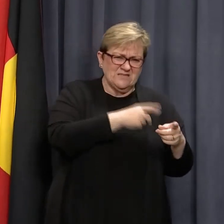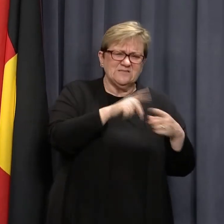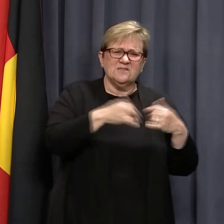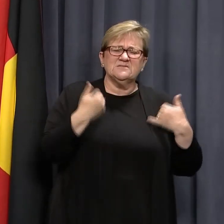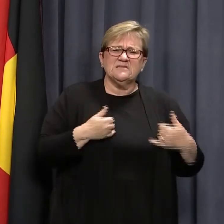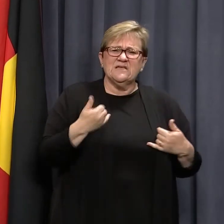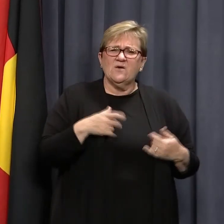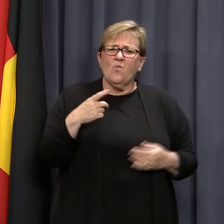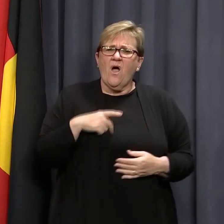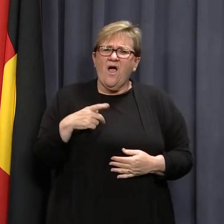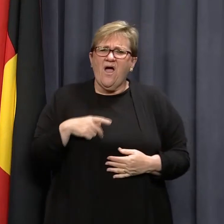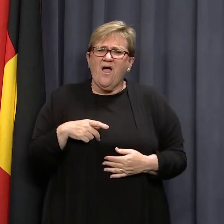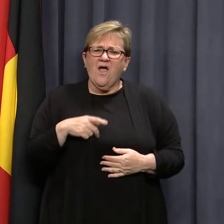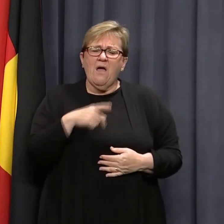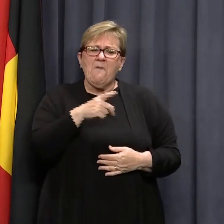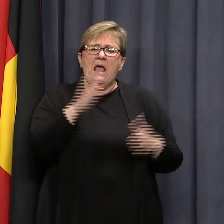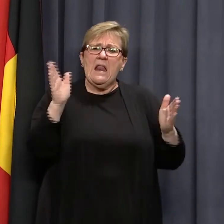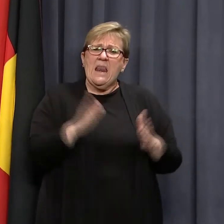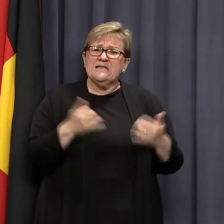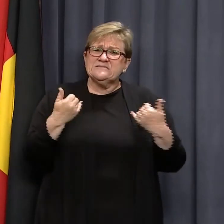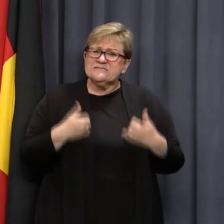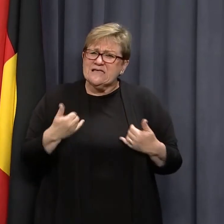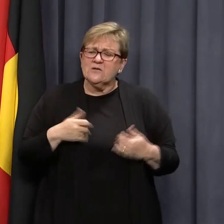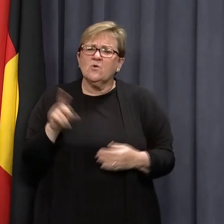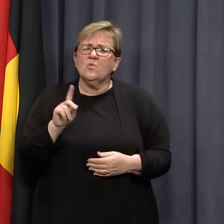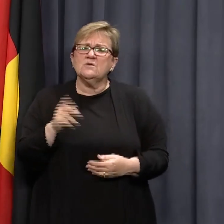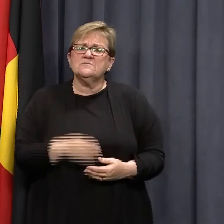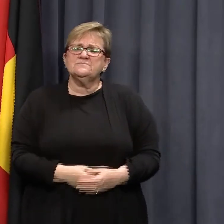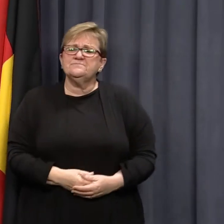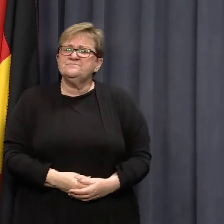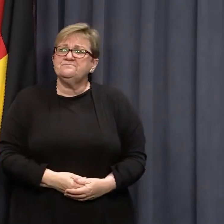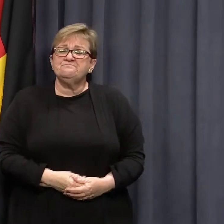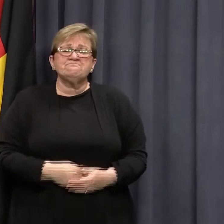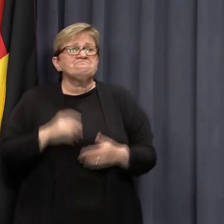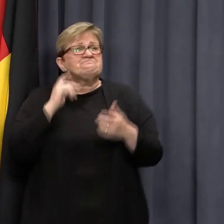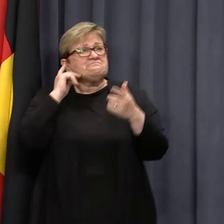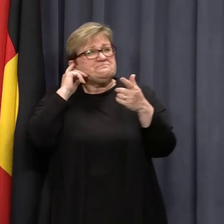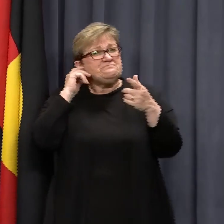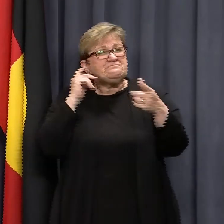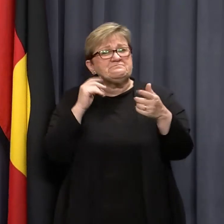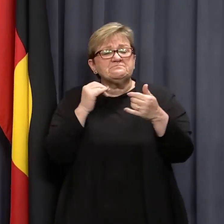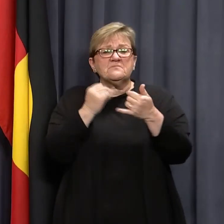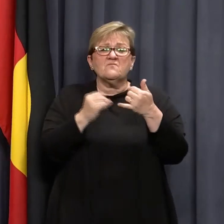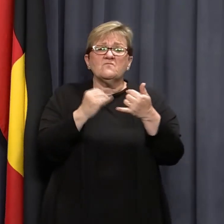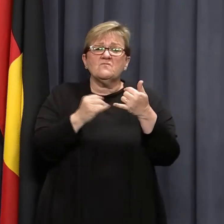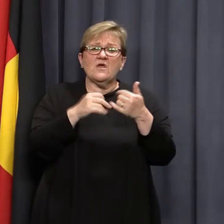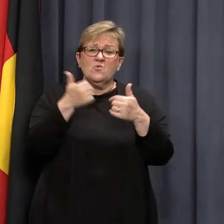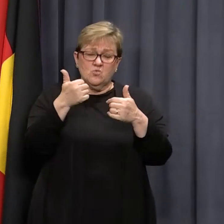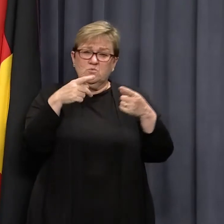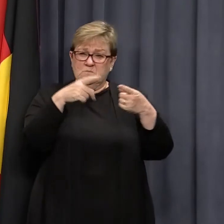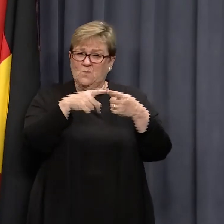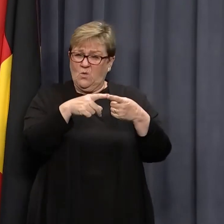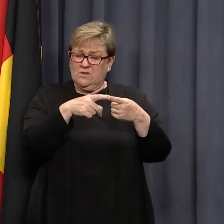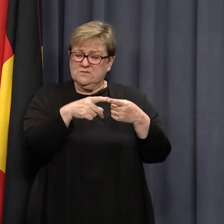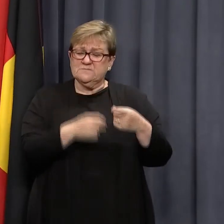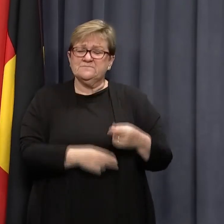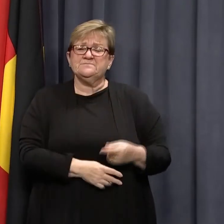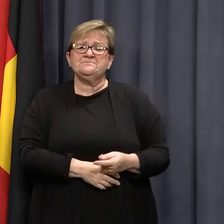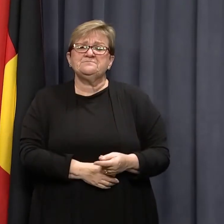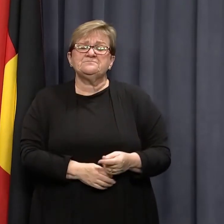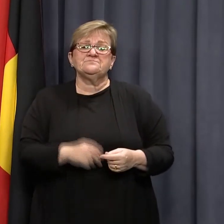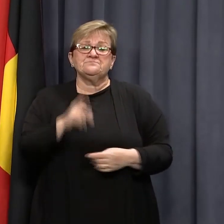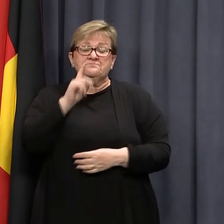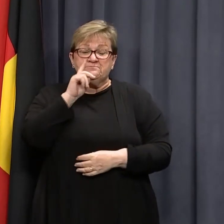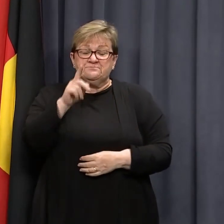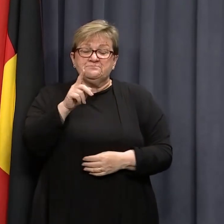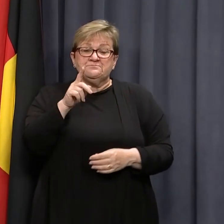are they not as sick as others? Or? So it's a very good point. So the